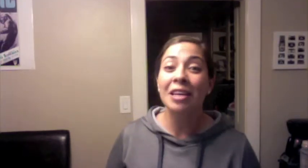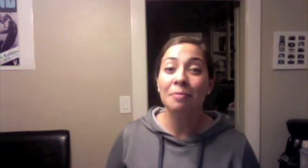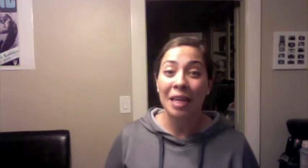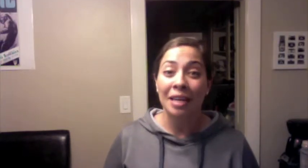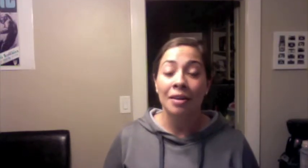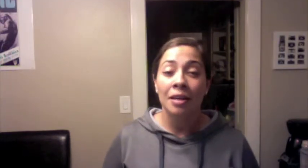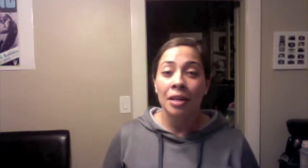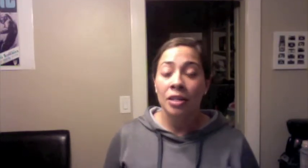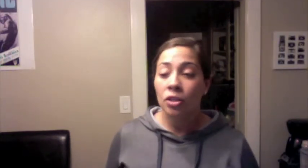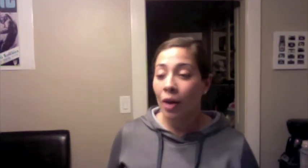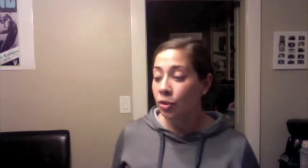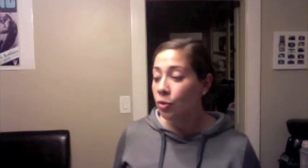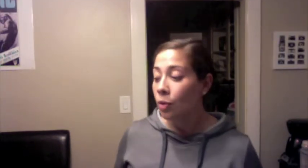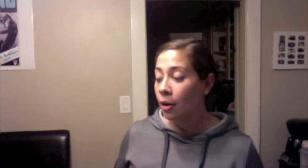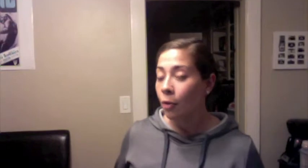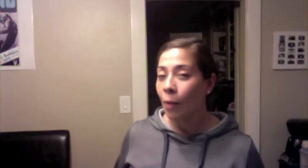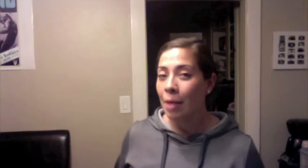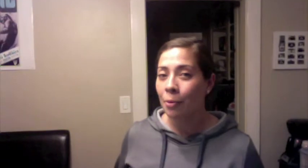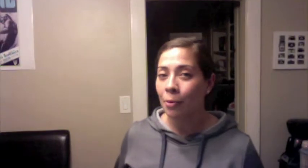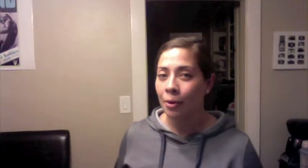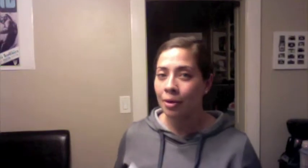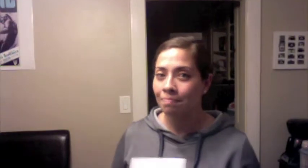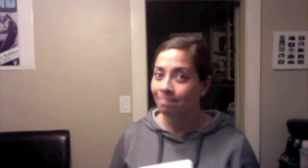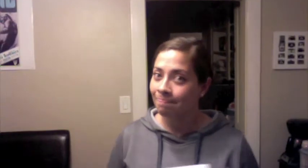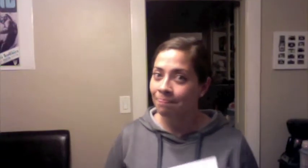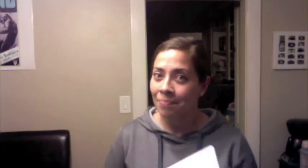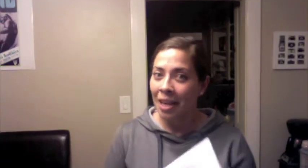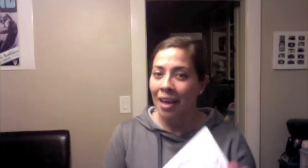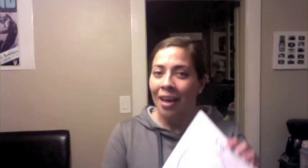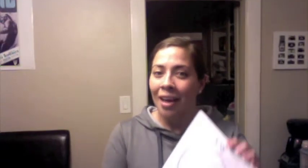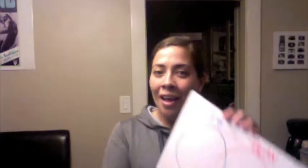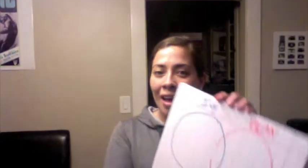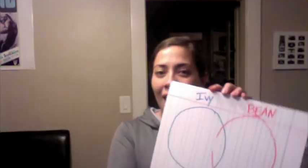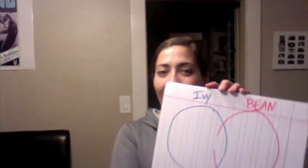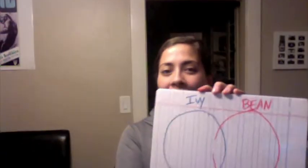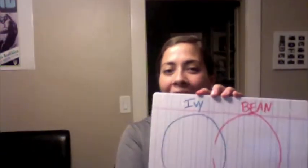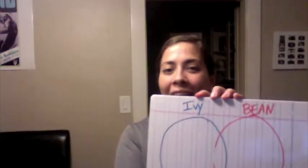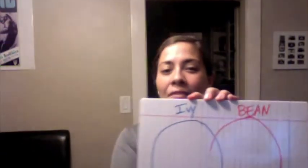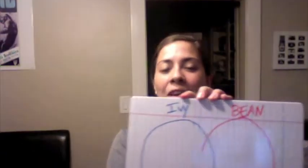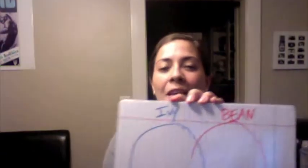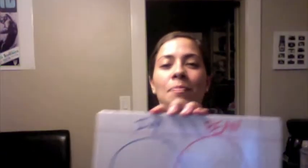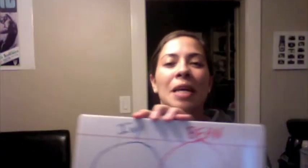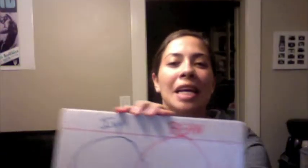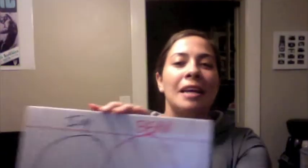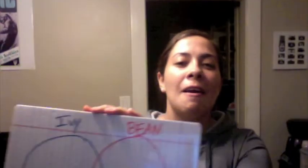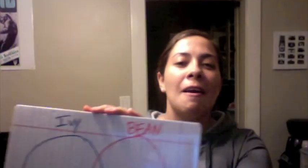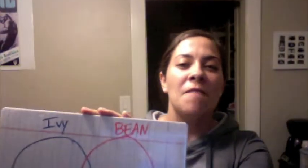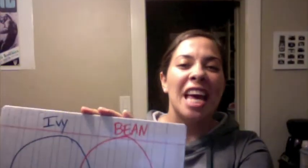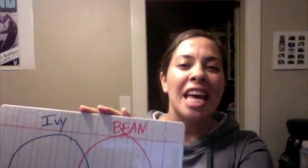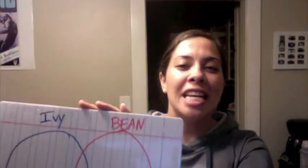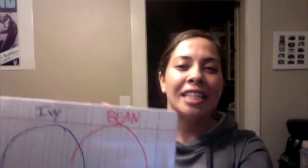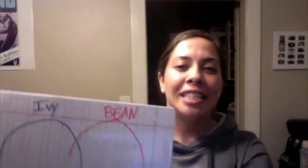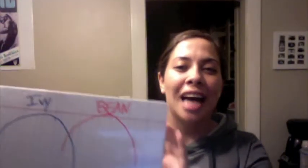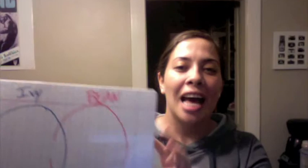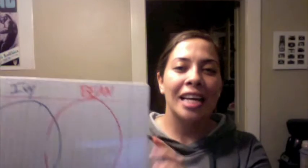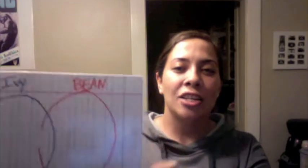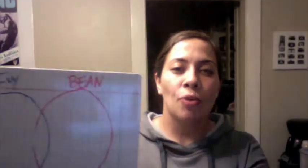Bean. So I drew on our whiteboard our Ivy and Bean Venn